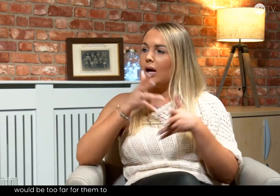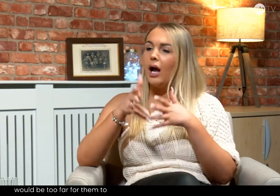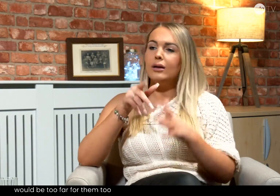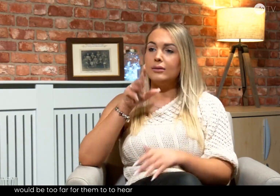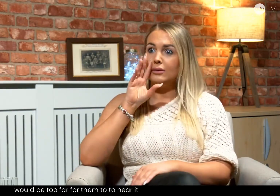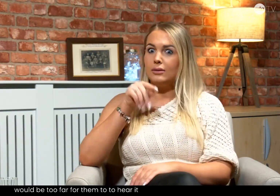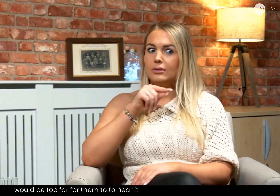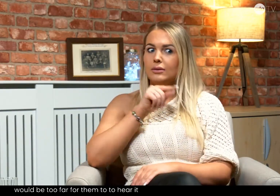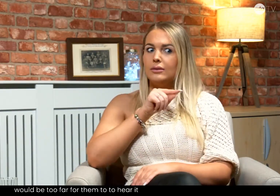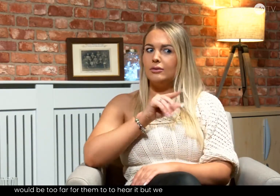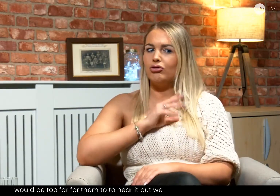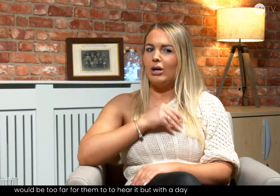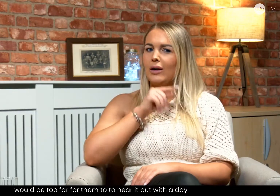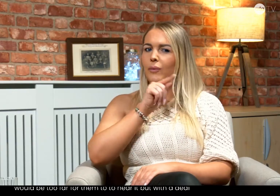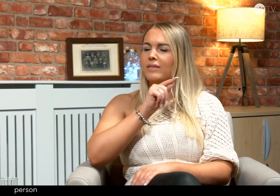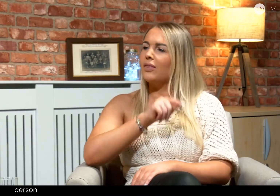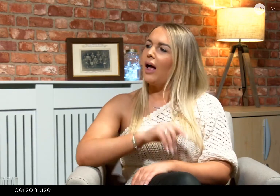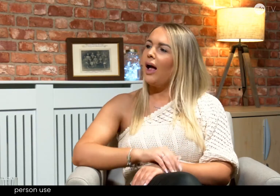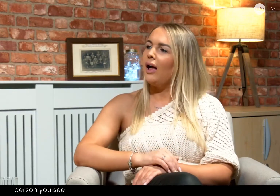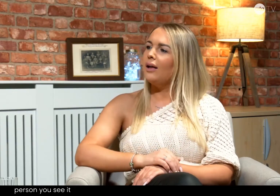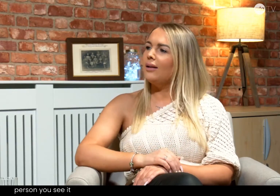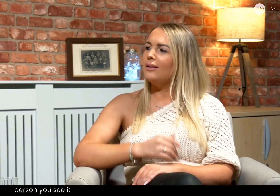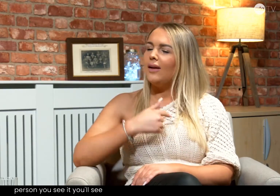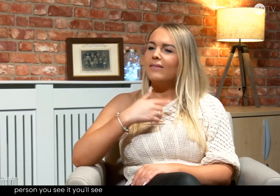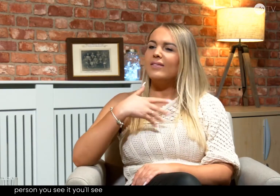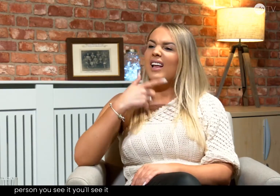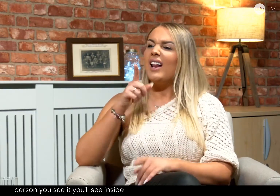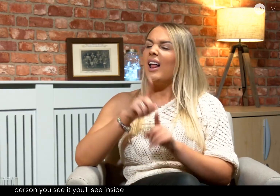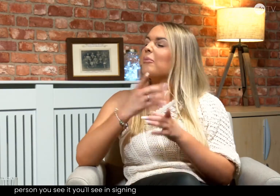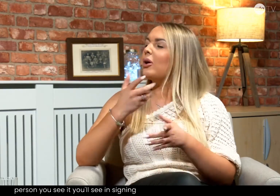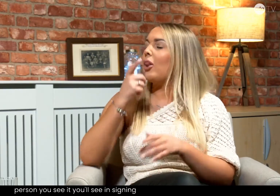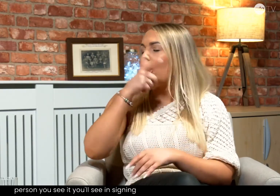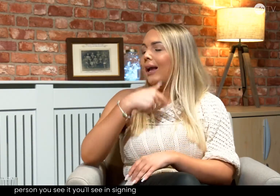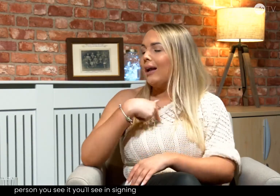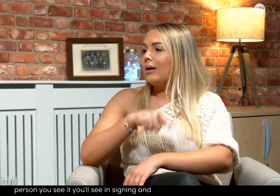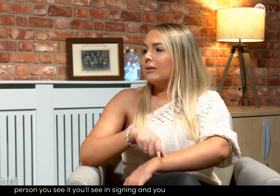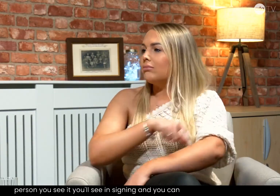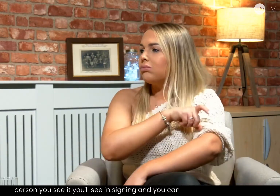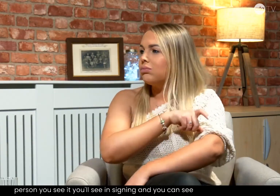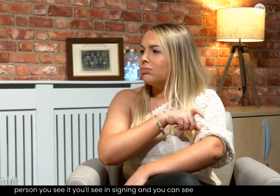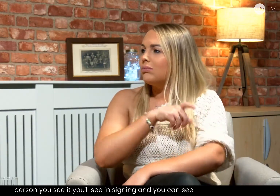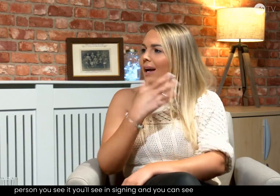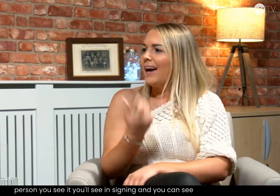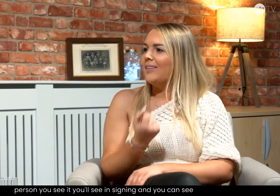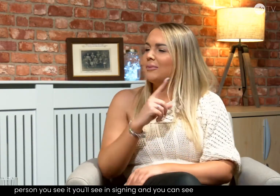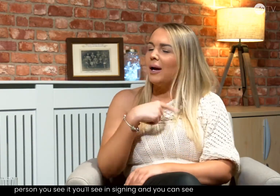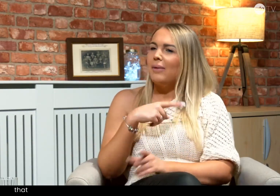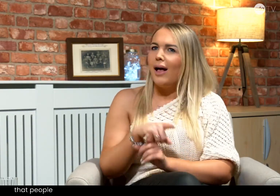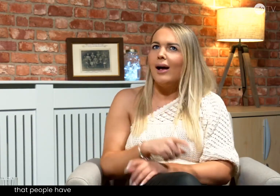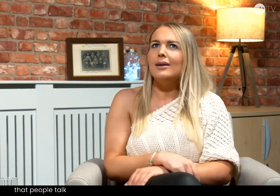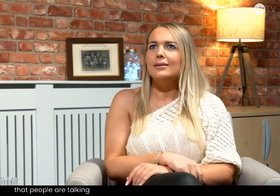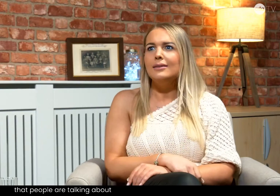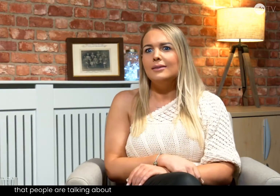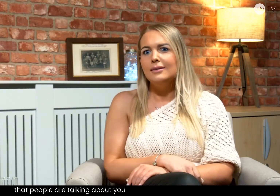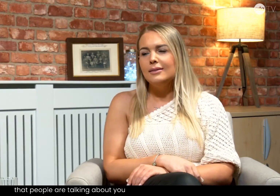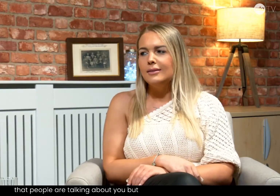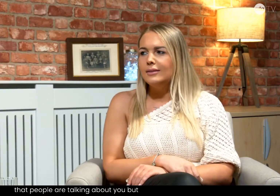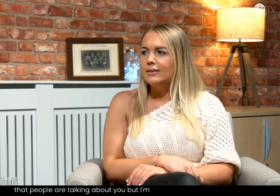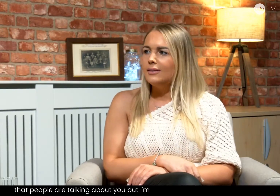person, you see it in signing, and you can see that people are talking about you. But I'm luckily got a very